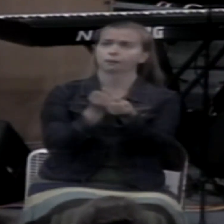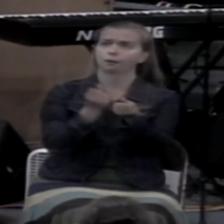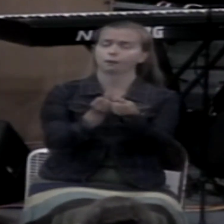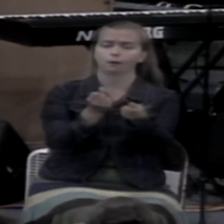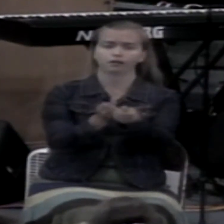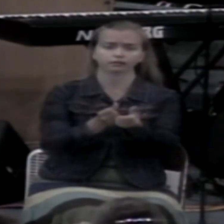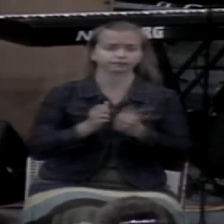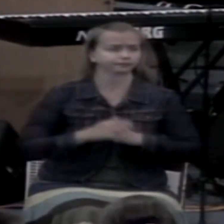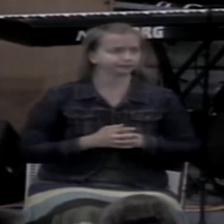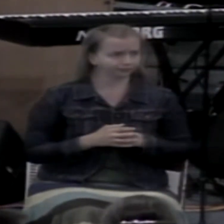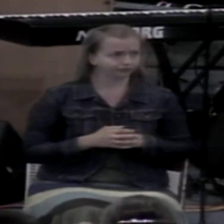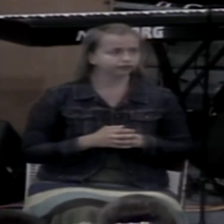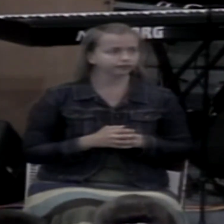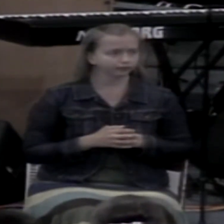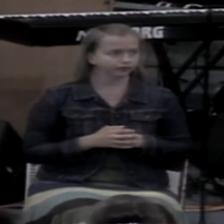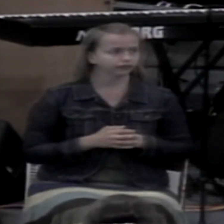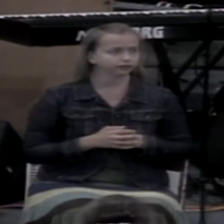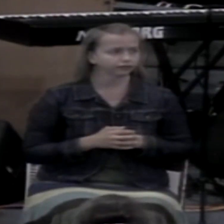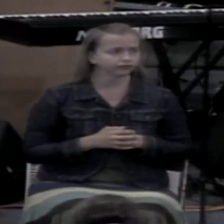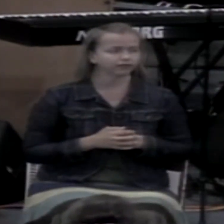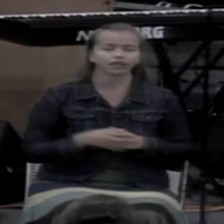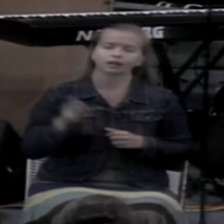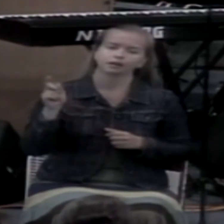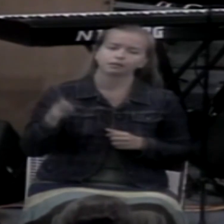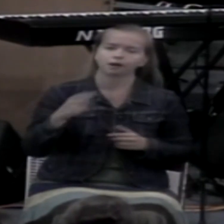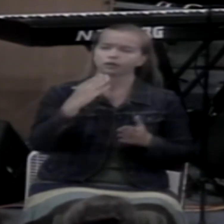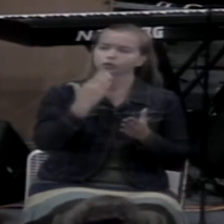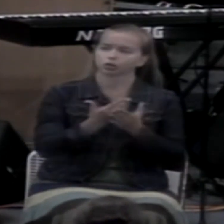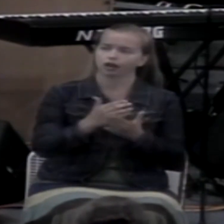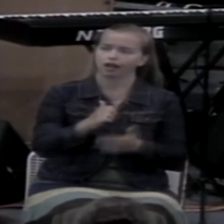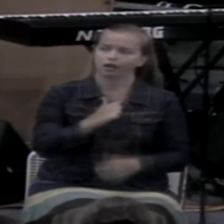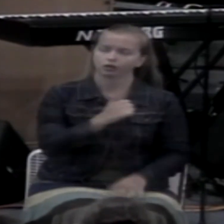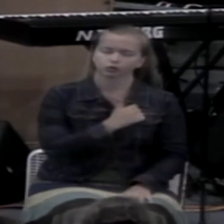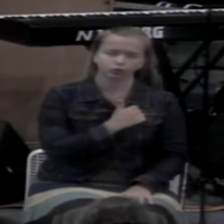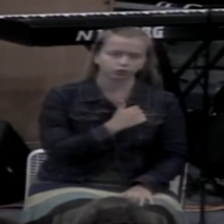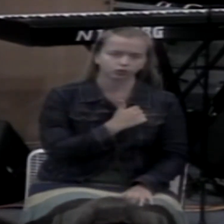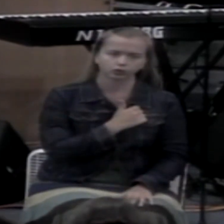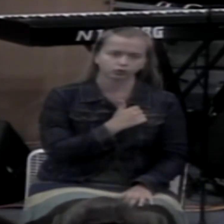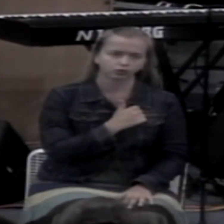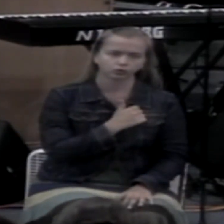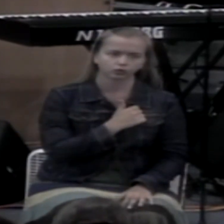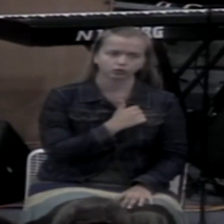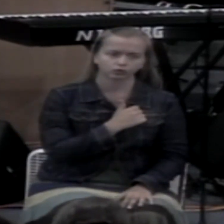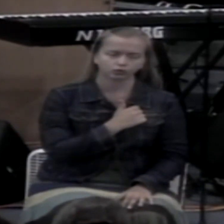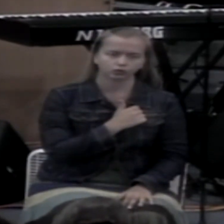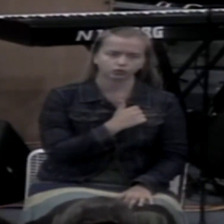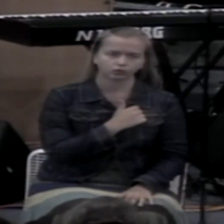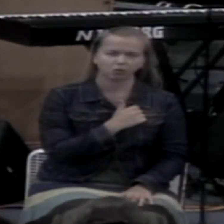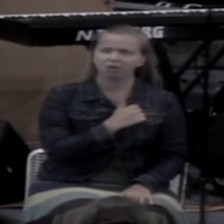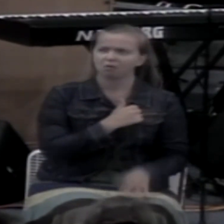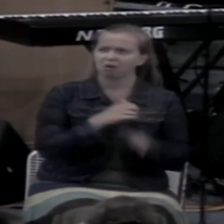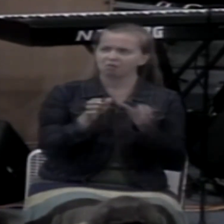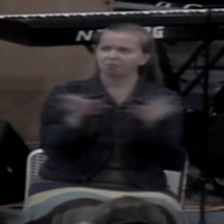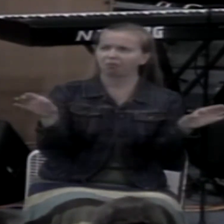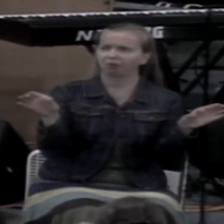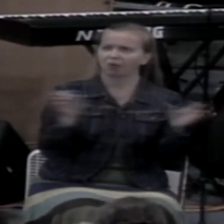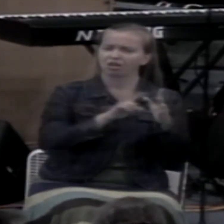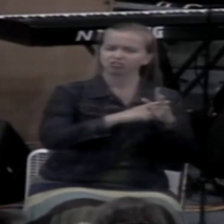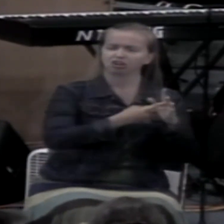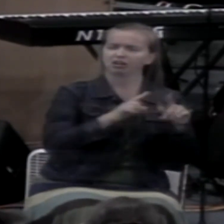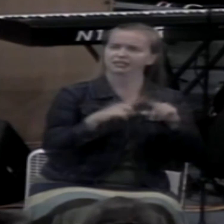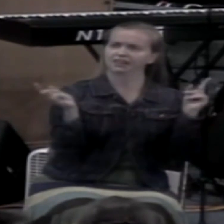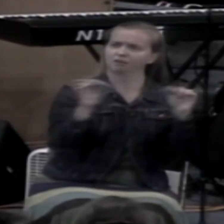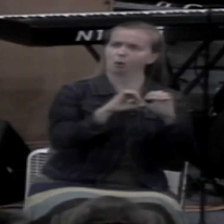it. It's going to be my church. It's going to be my superintendent. It's going to be my district board. It's going to be my